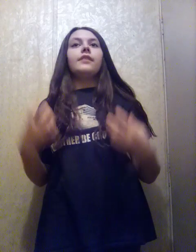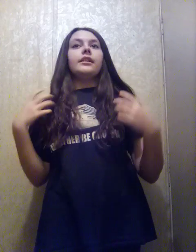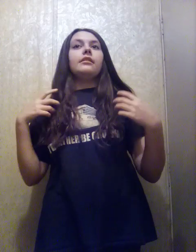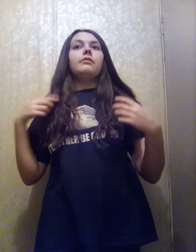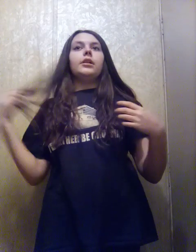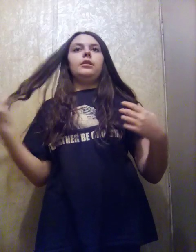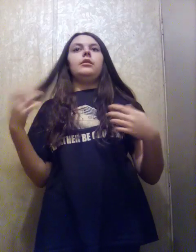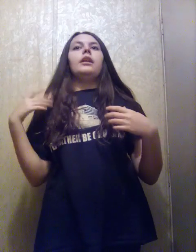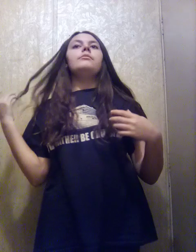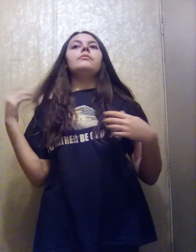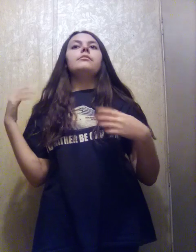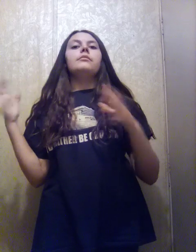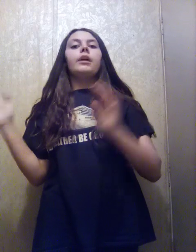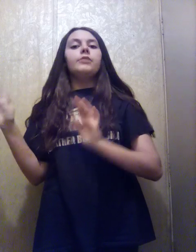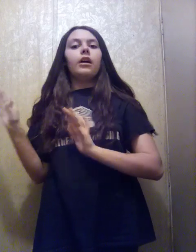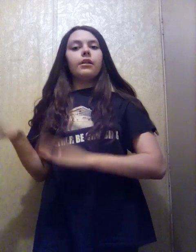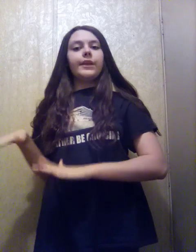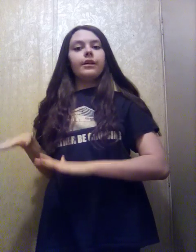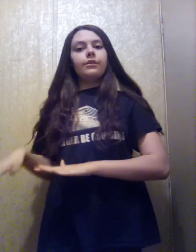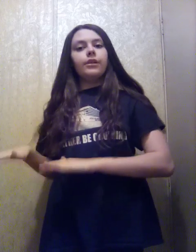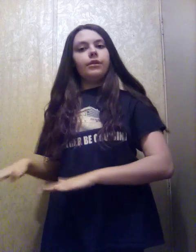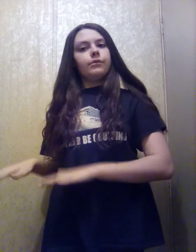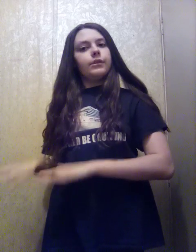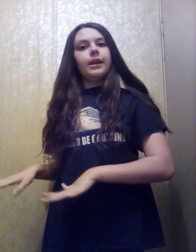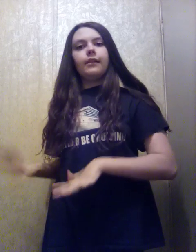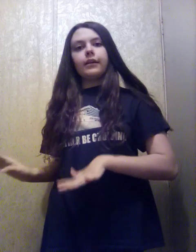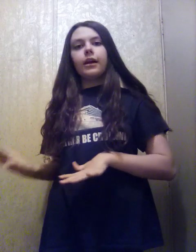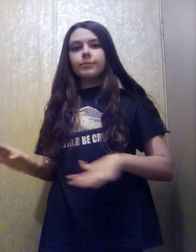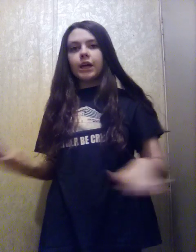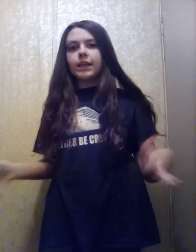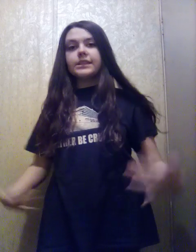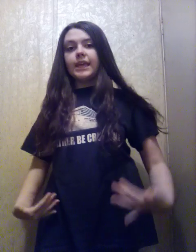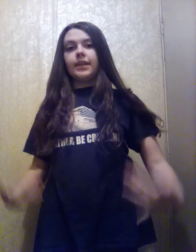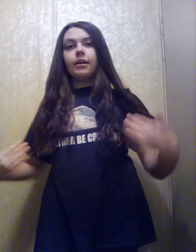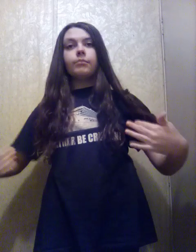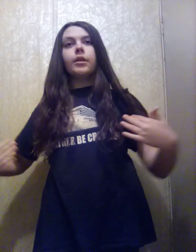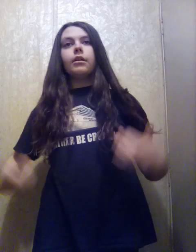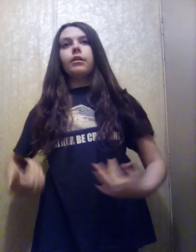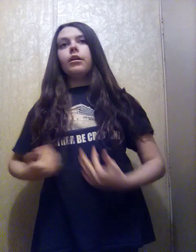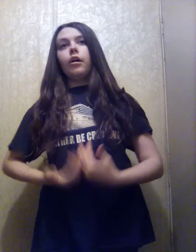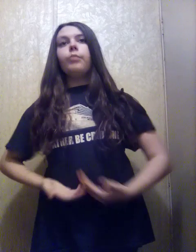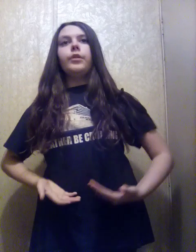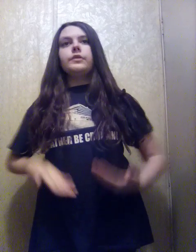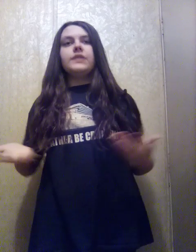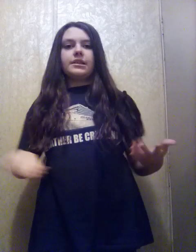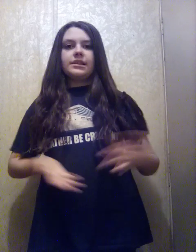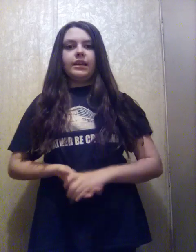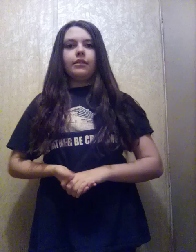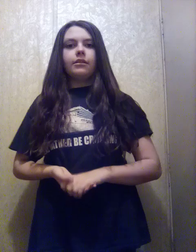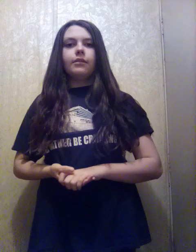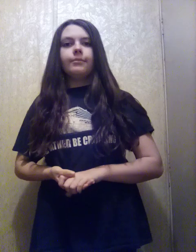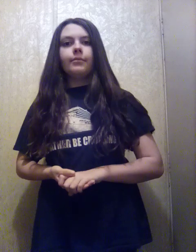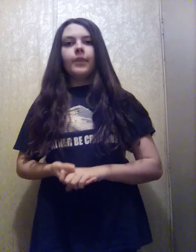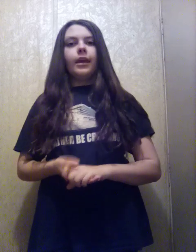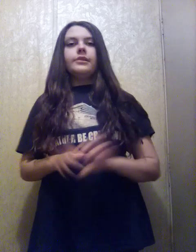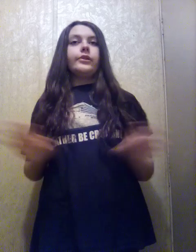like, I'm not, like, a little kid, like, I'm not 10, I'm almost 16. So I don't